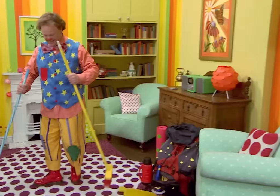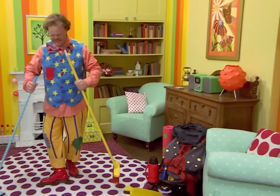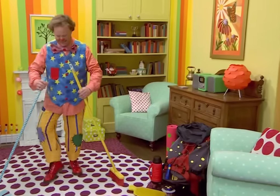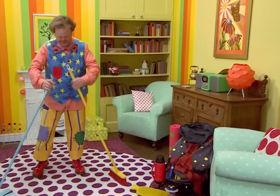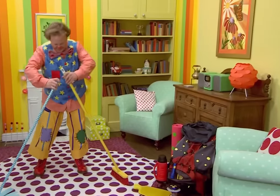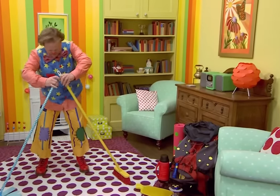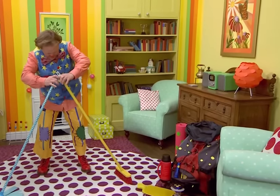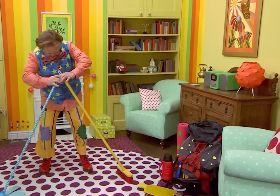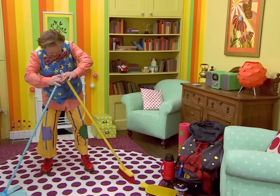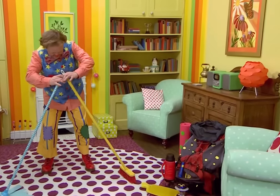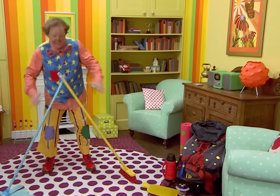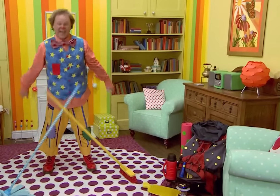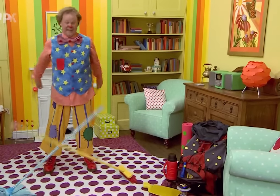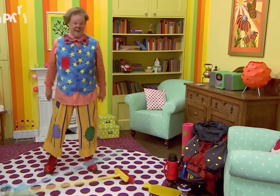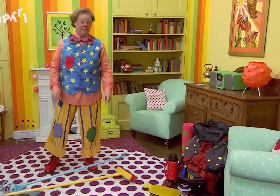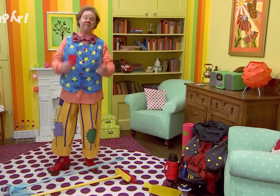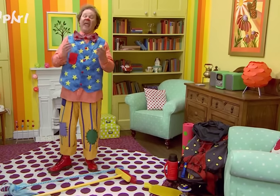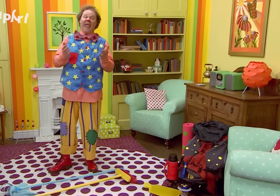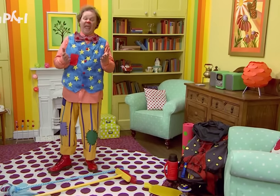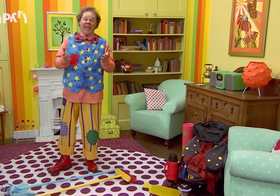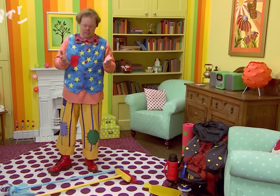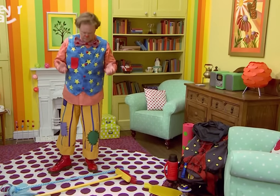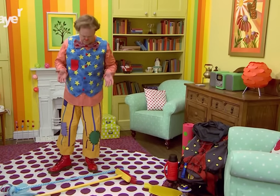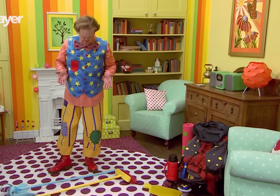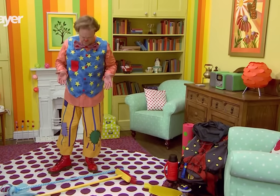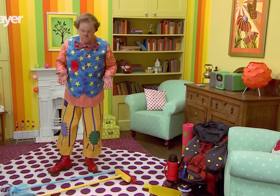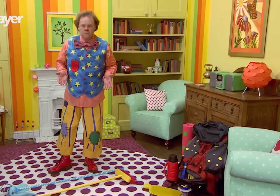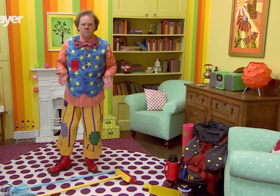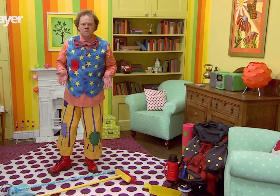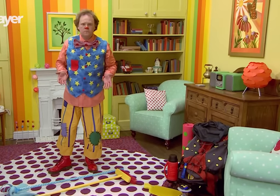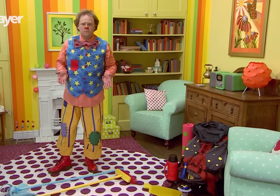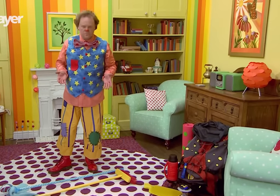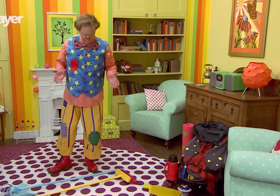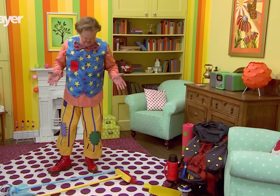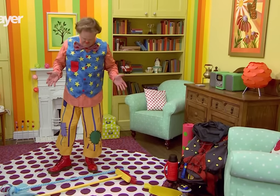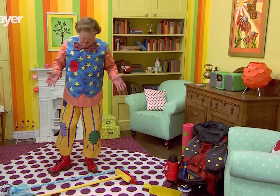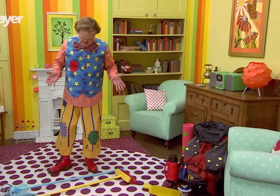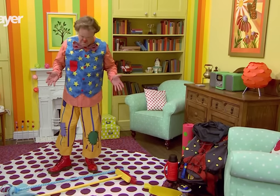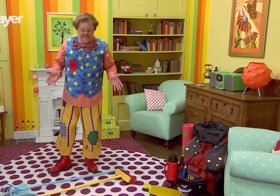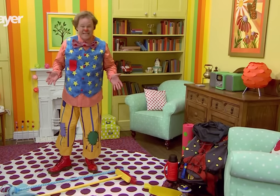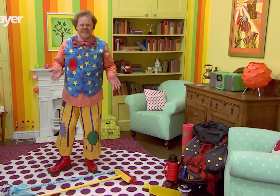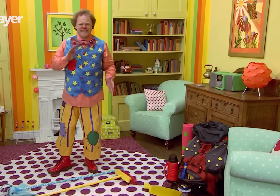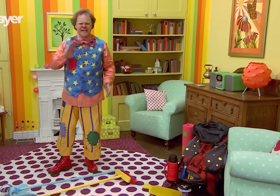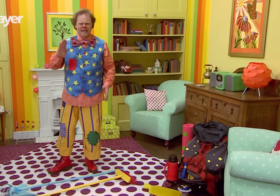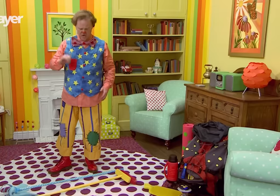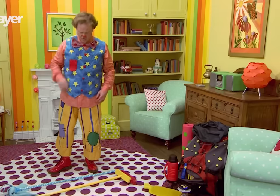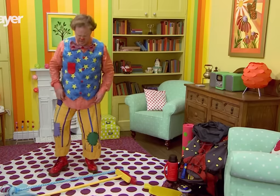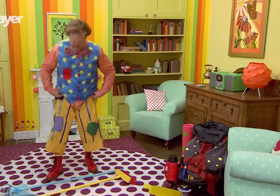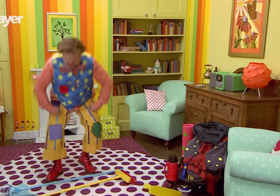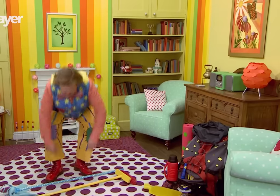There we are. Put those together. Oh, dear, Mr. Tumble. That doesn't look like a tent. No, you're